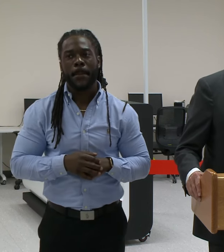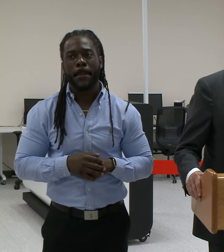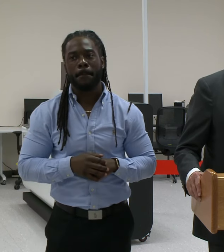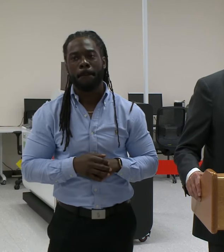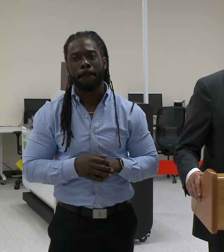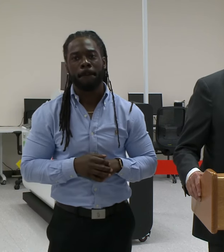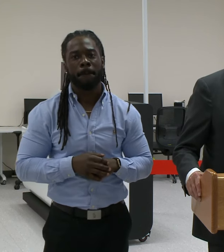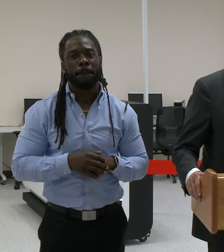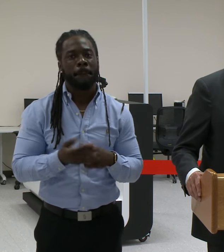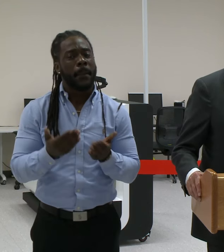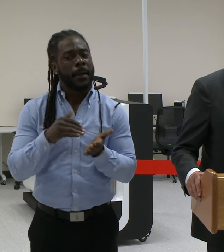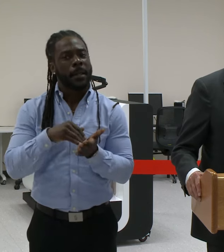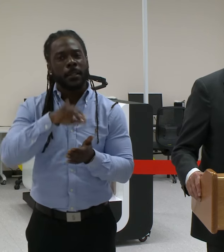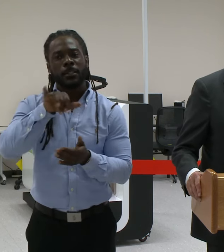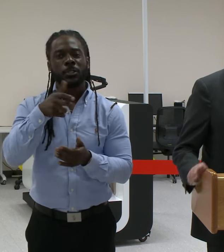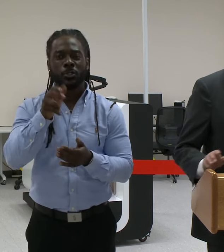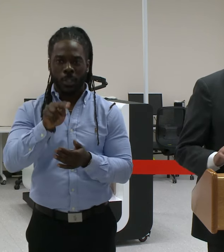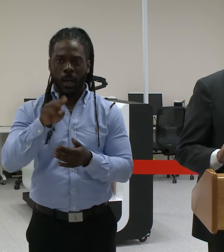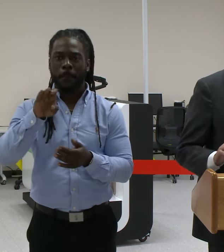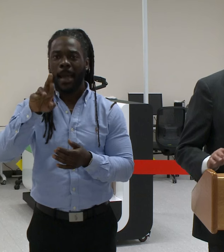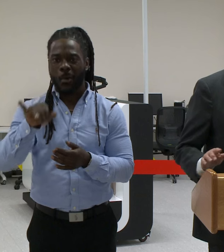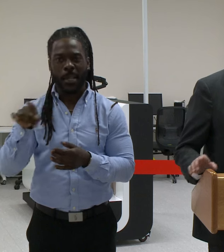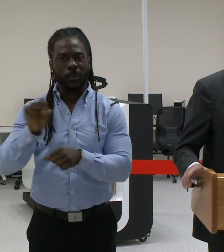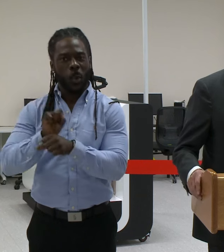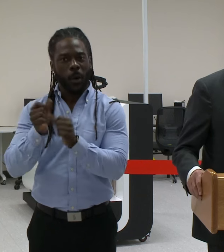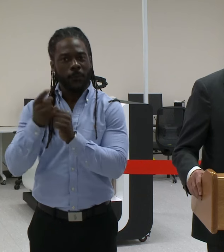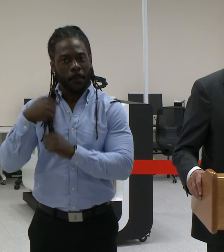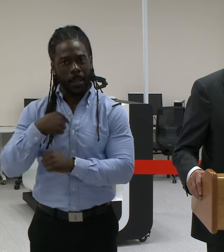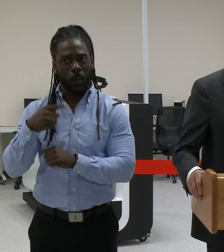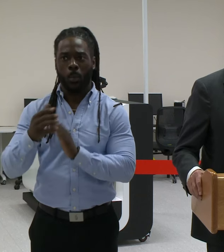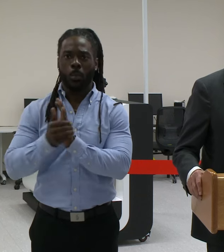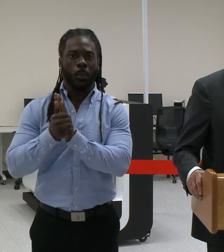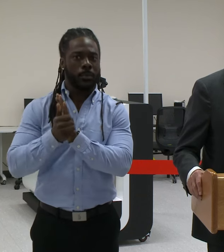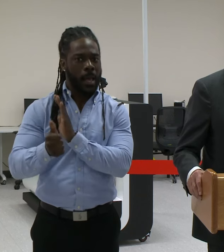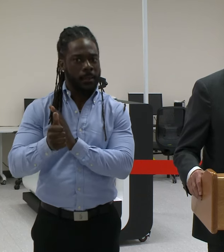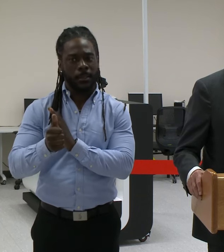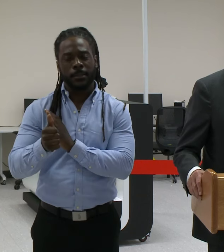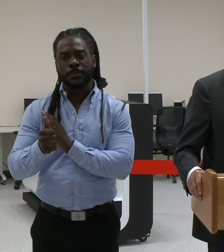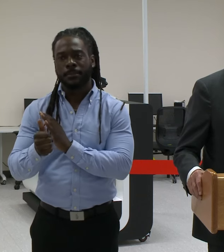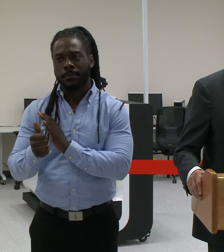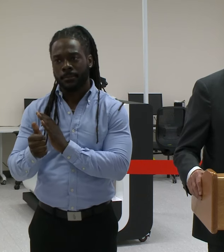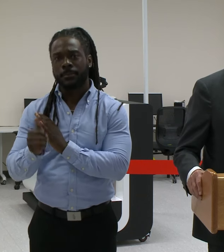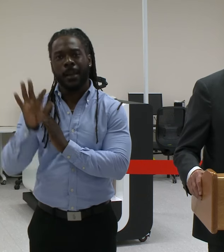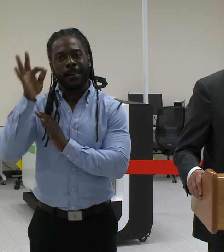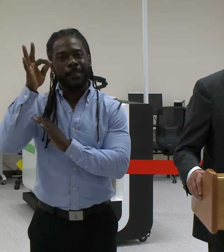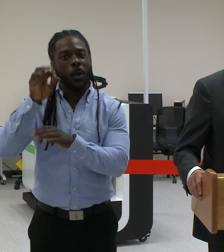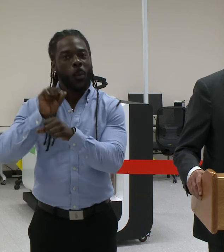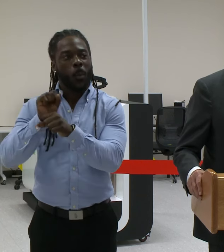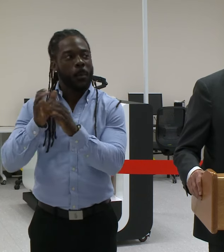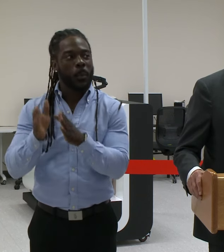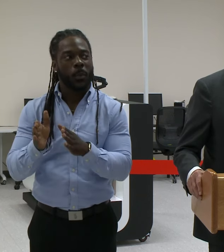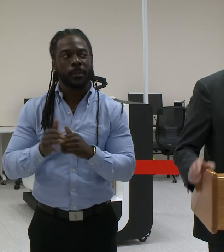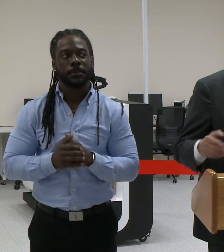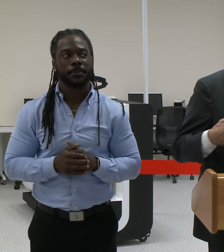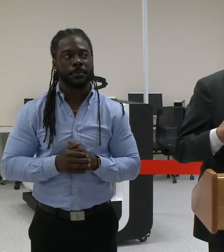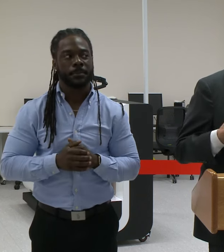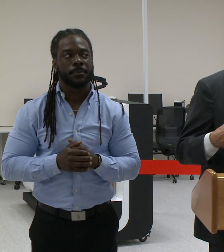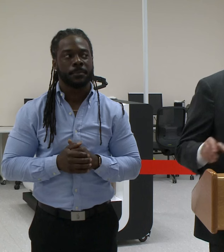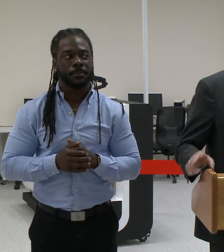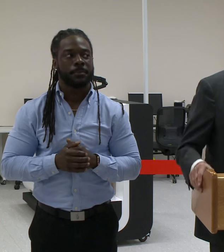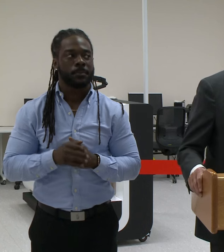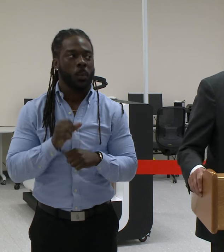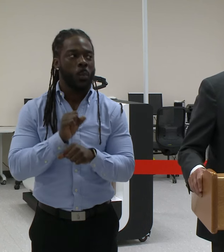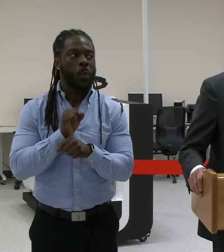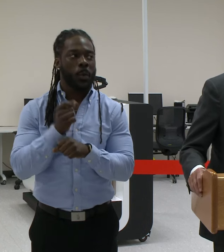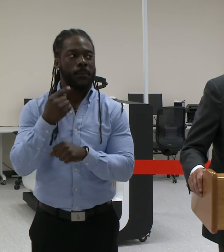And a guy named John Berry, who was working for me, an extraordinarily talented federal employee working